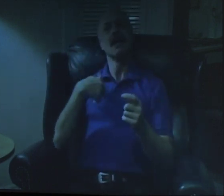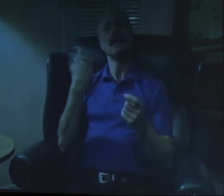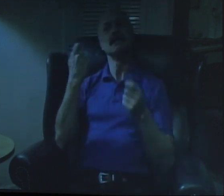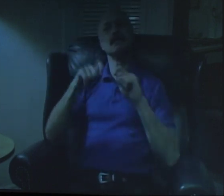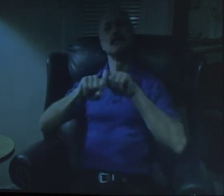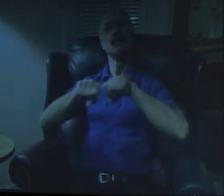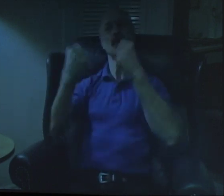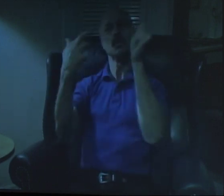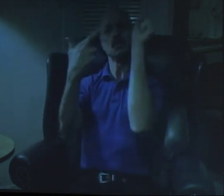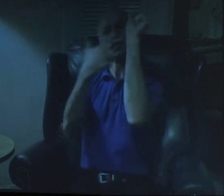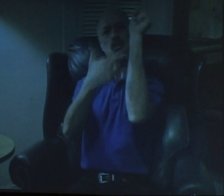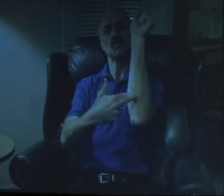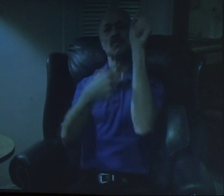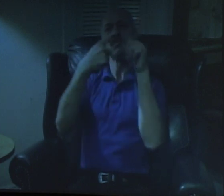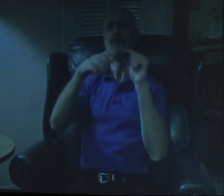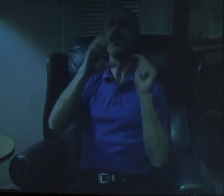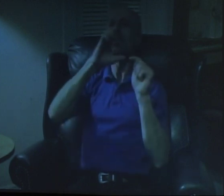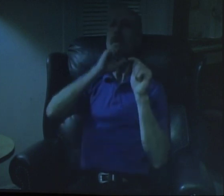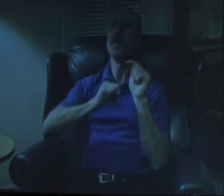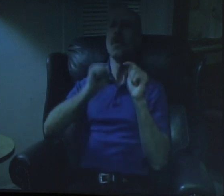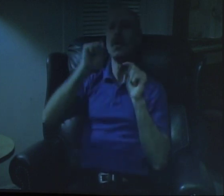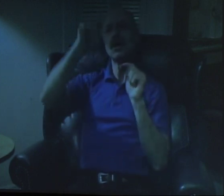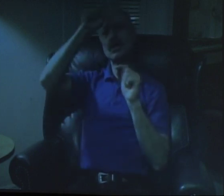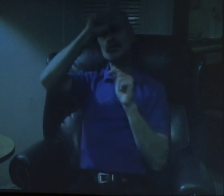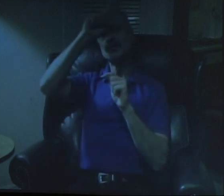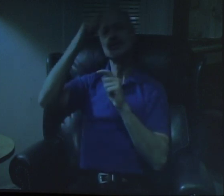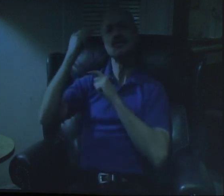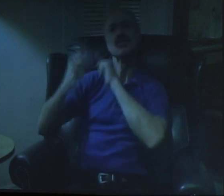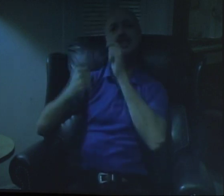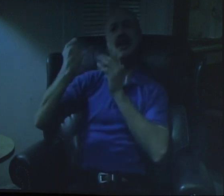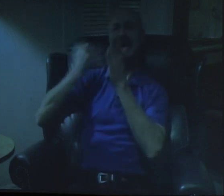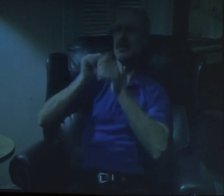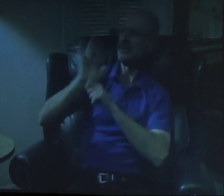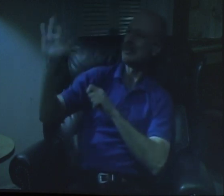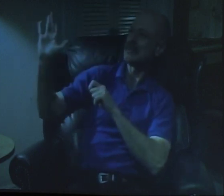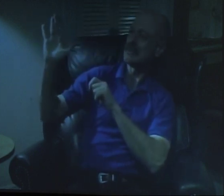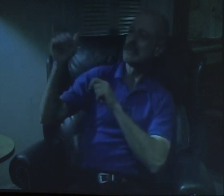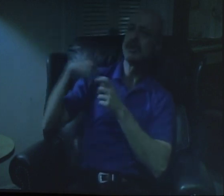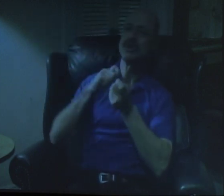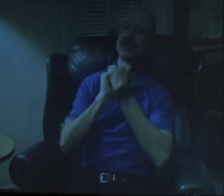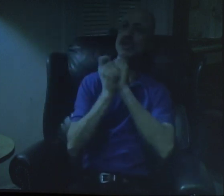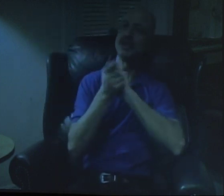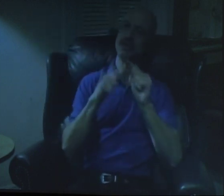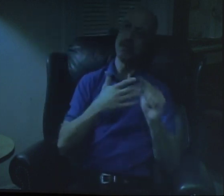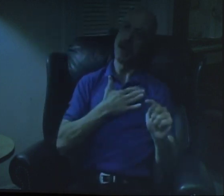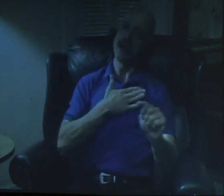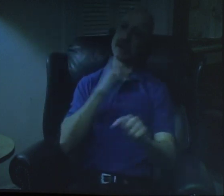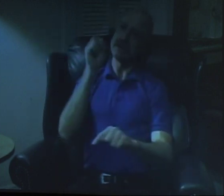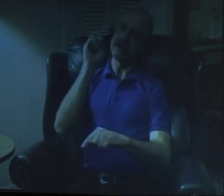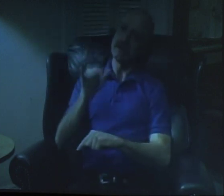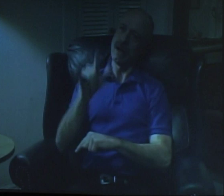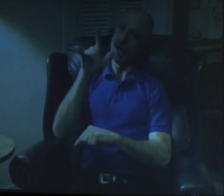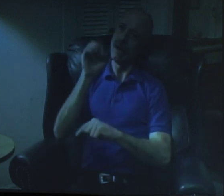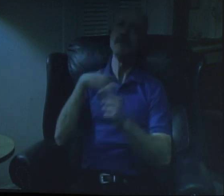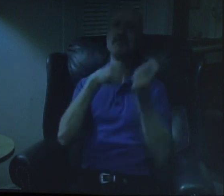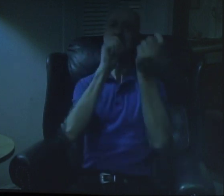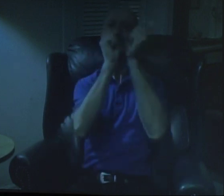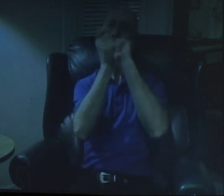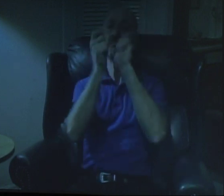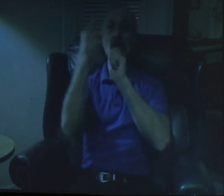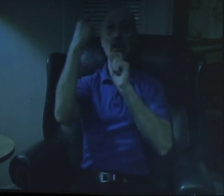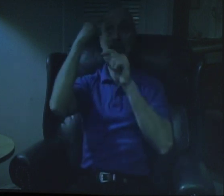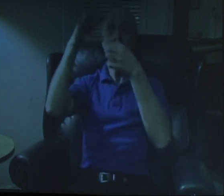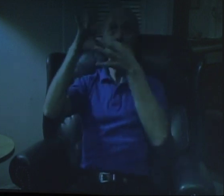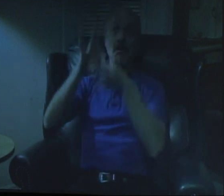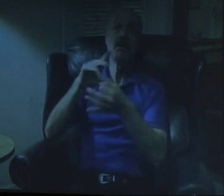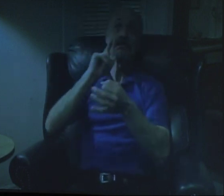quite representative of deaf culture in an Egyptian mural format with the Egyptian style. So I used